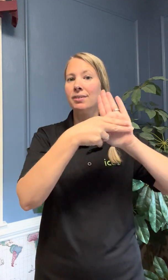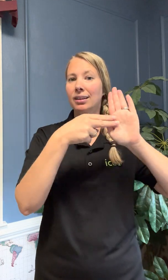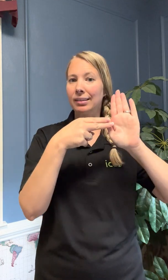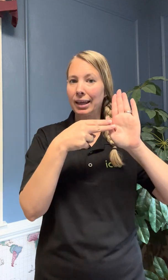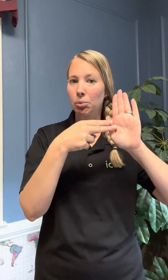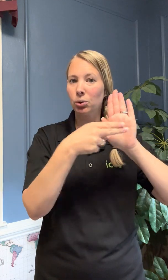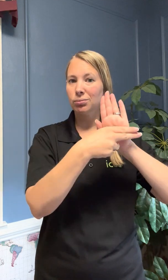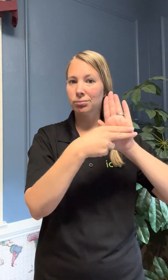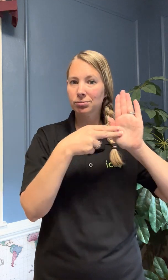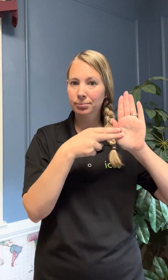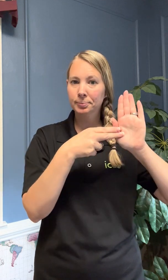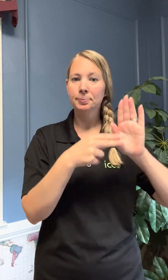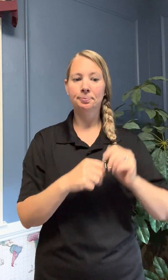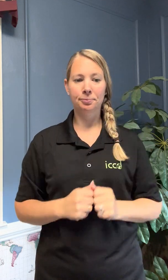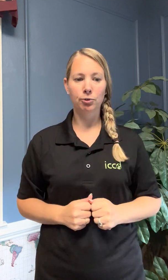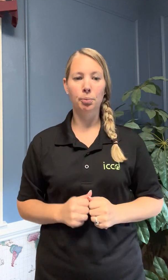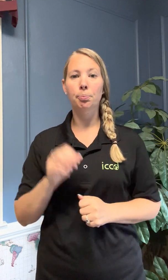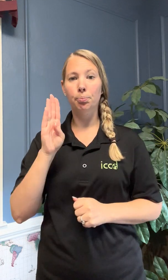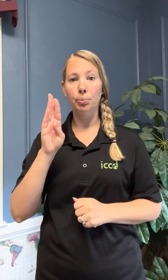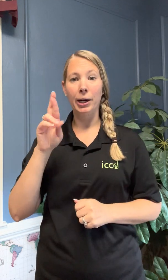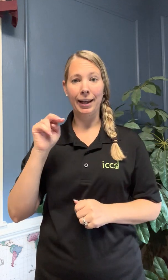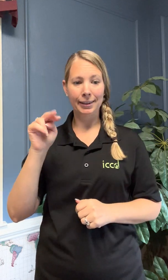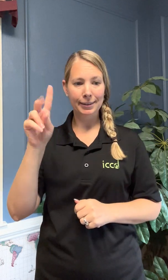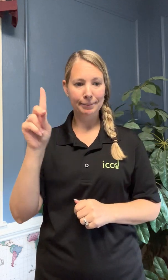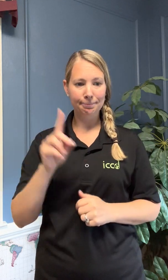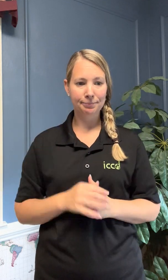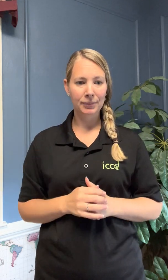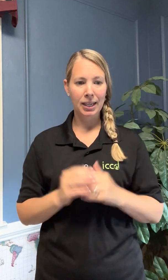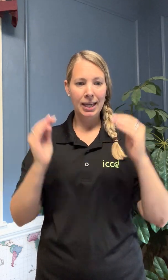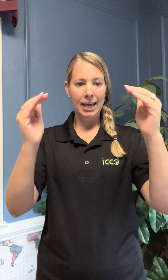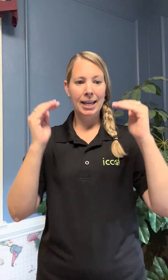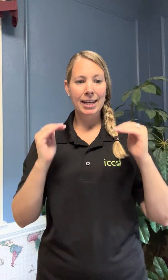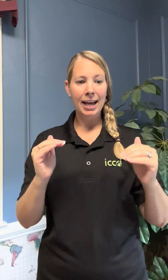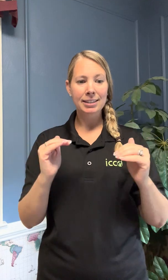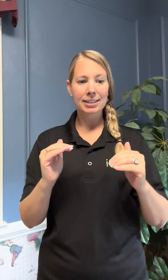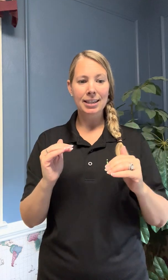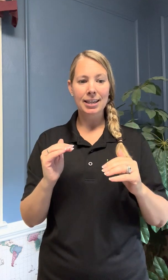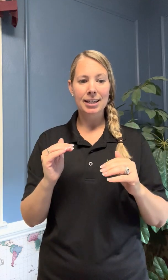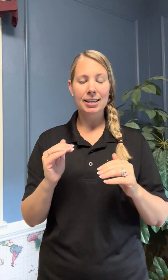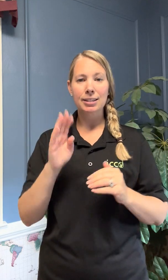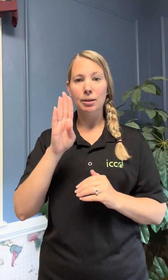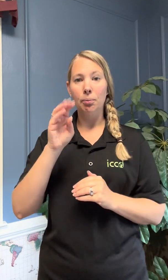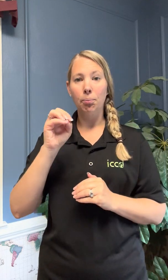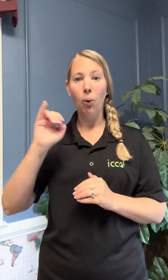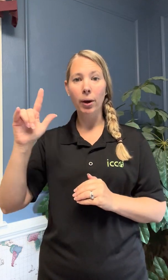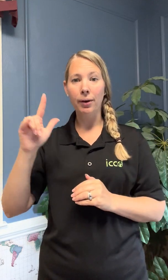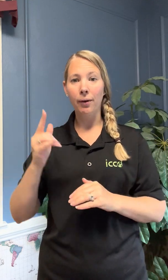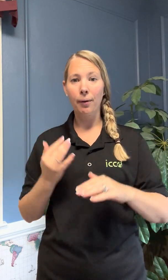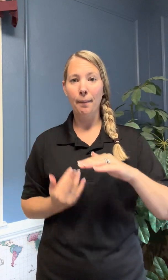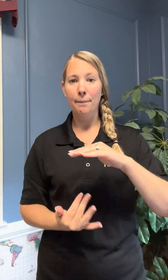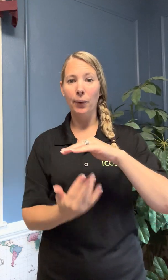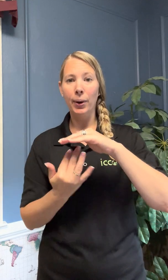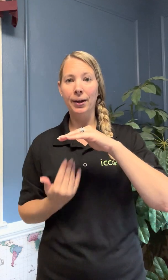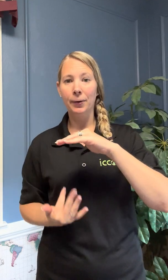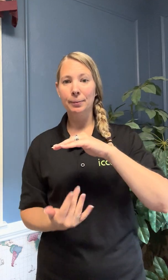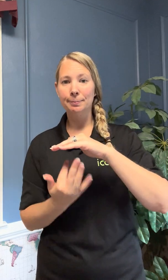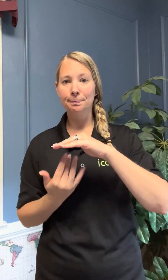the label for brand. Next is boil, boil.